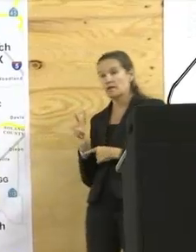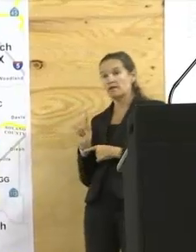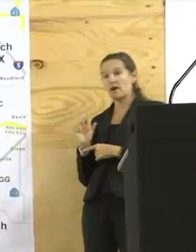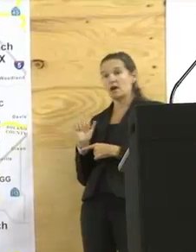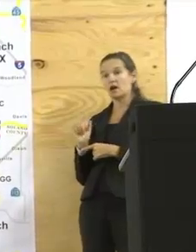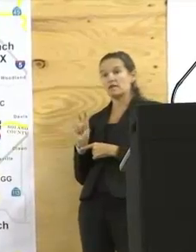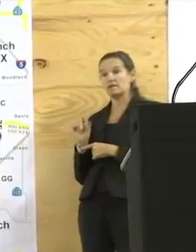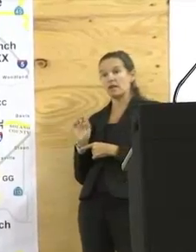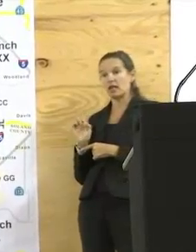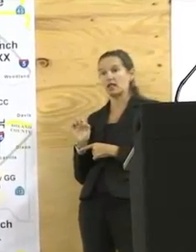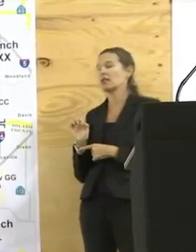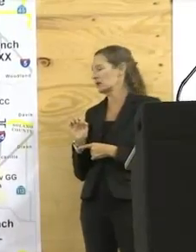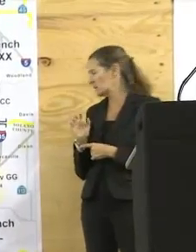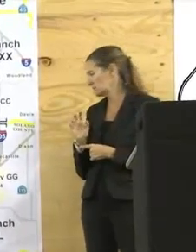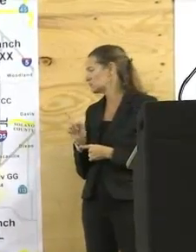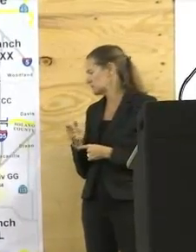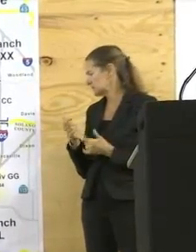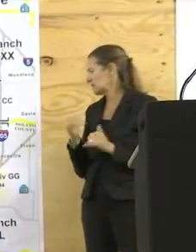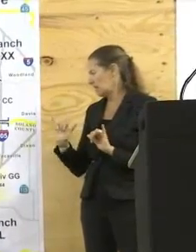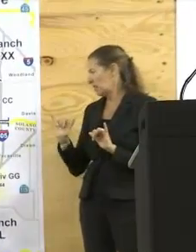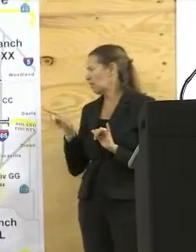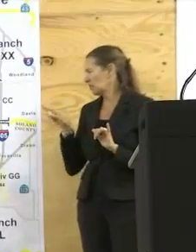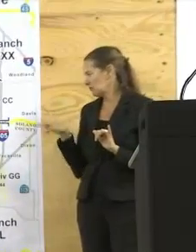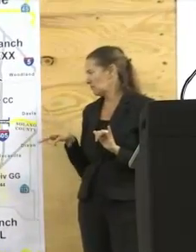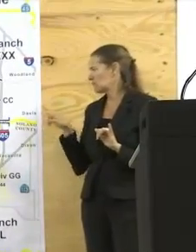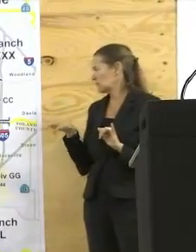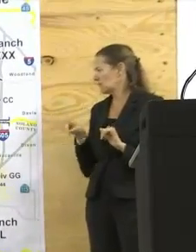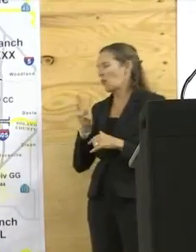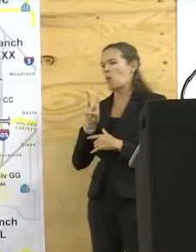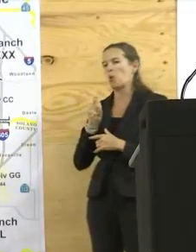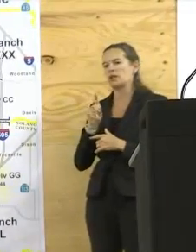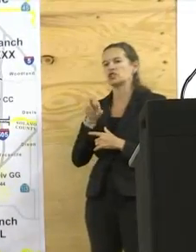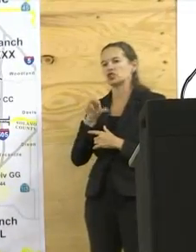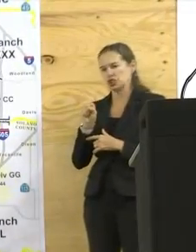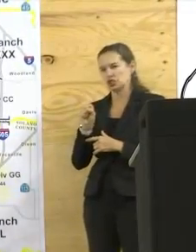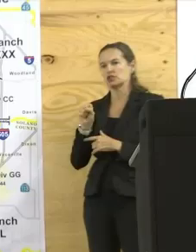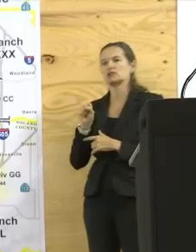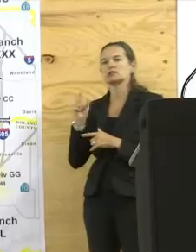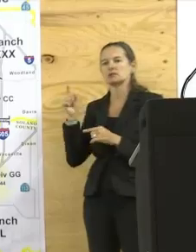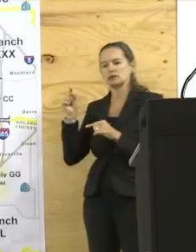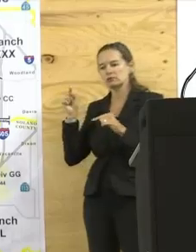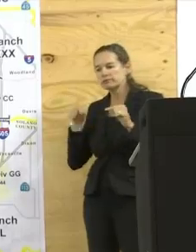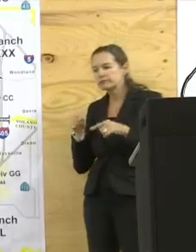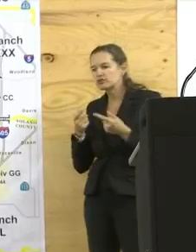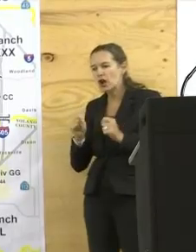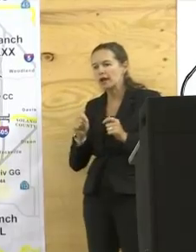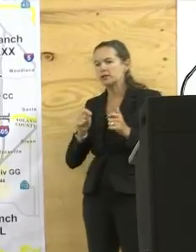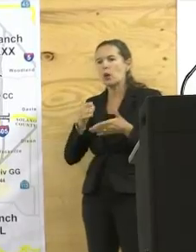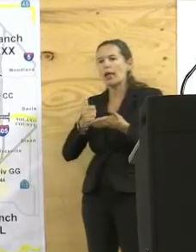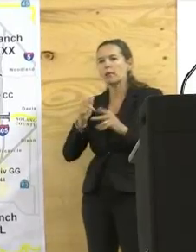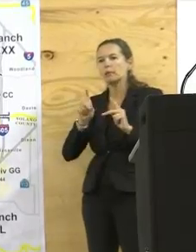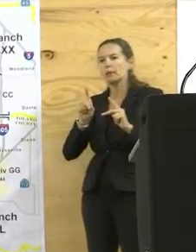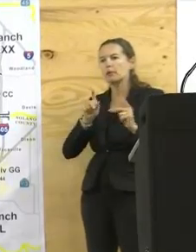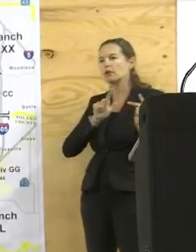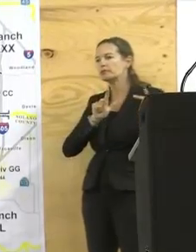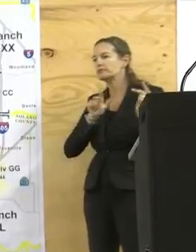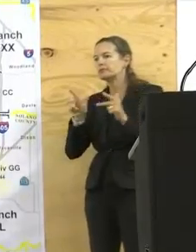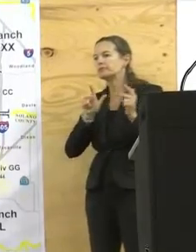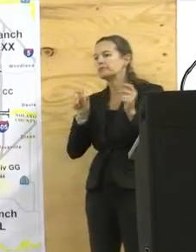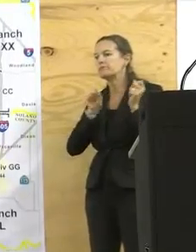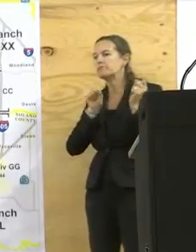calls for service and to help support repopulation efforts in the area and Pleasant Valley Road and trying to get folks back into that area so they can start to